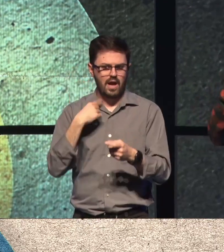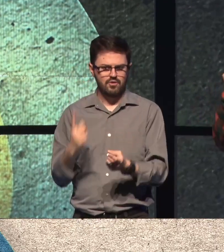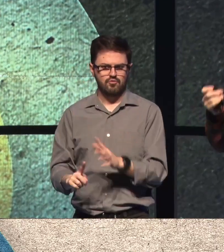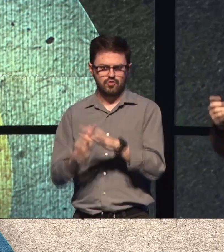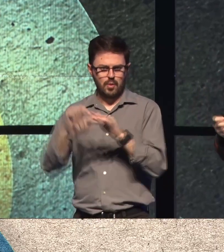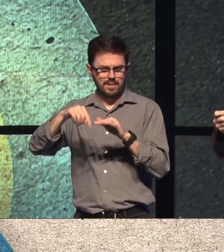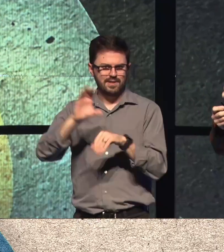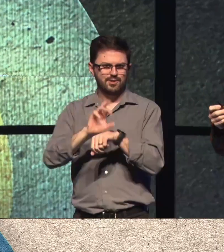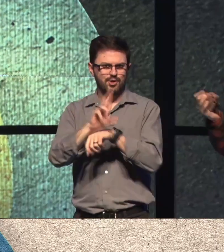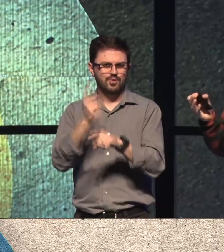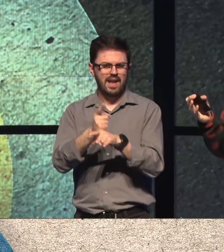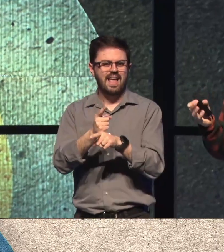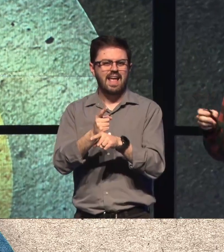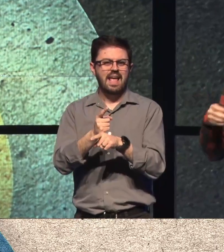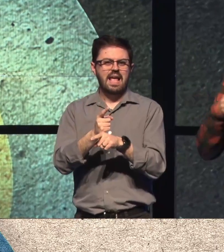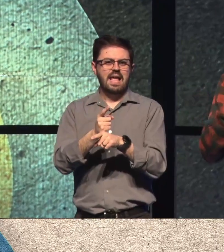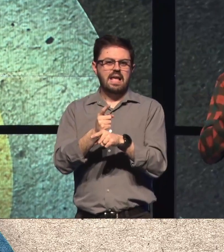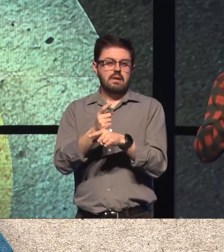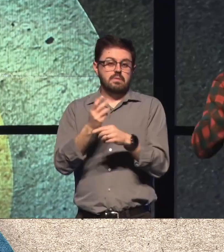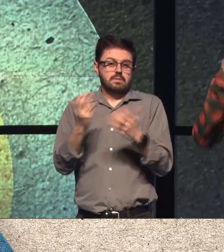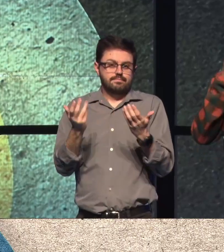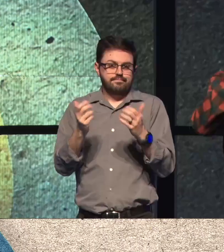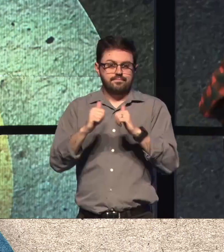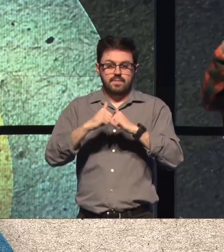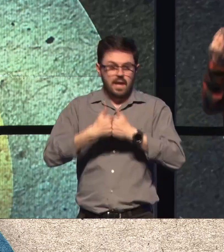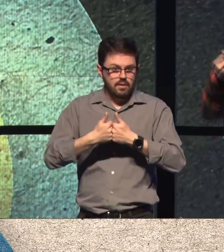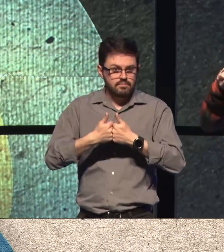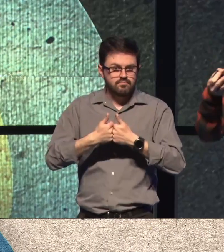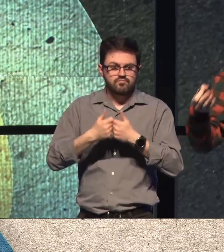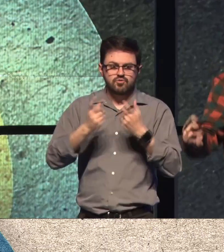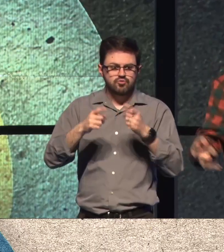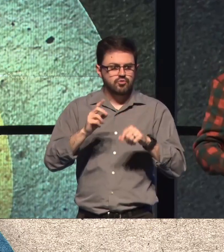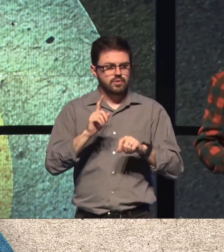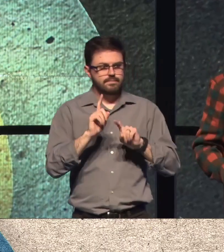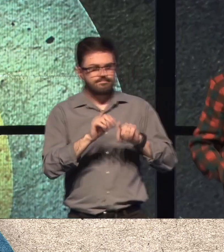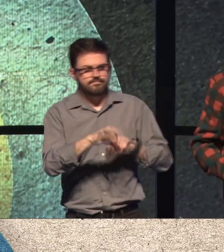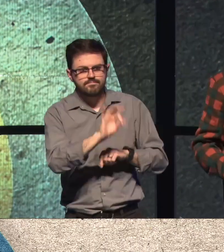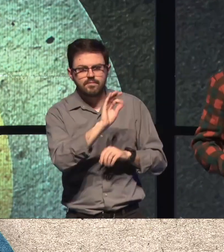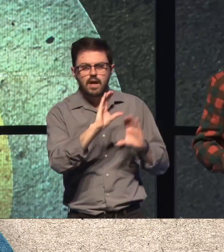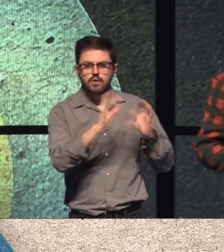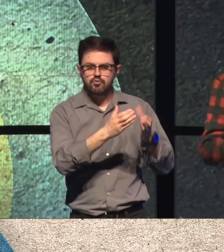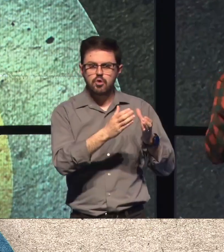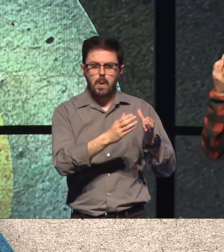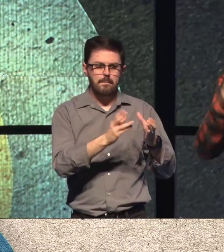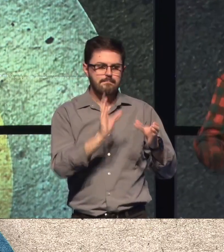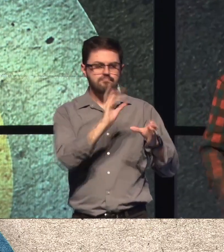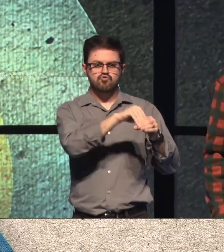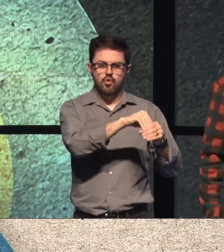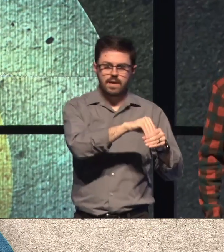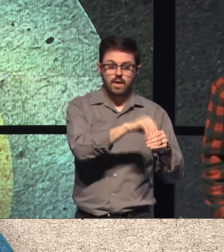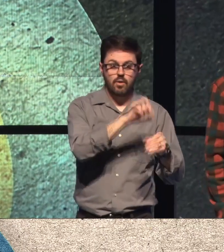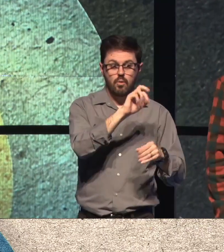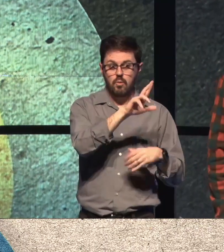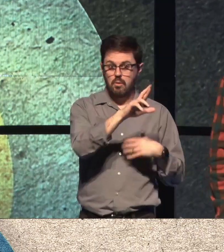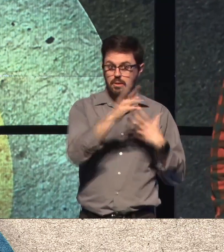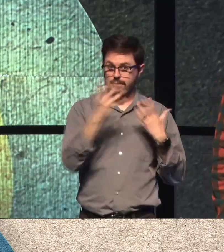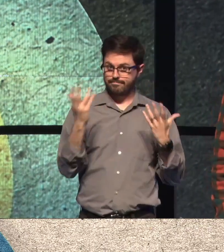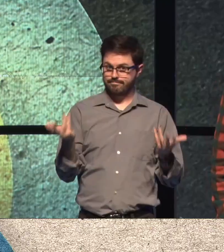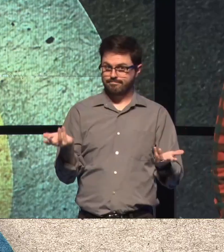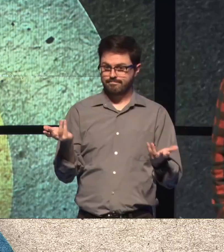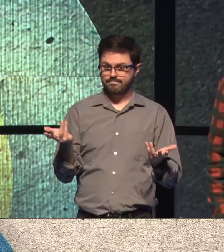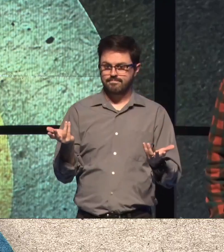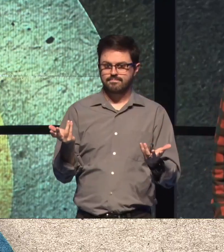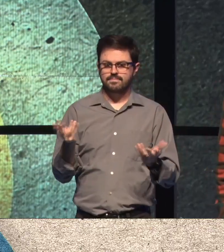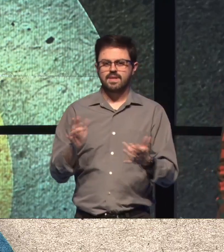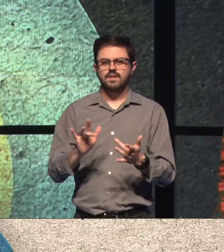But how can you do that? And there are ways, right? You could join a group that exists, or I mean, this is crazy talk now. Like, reach out